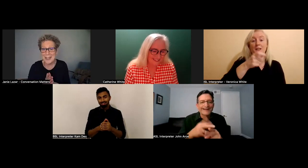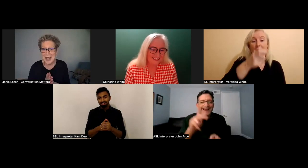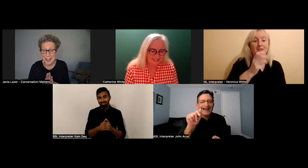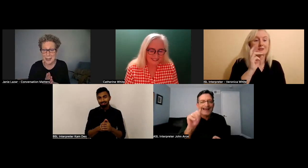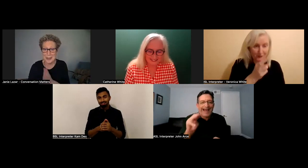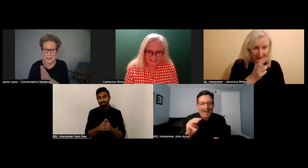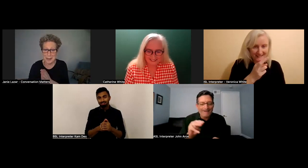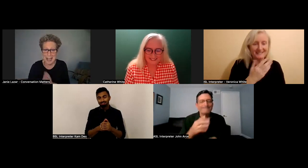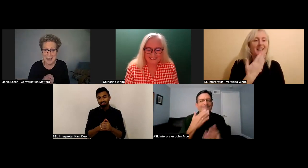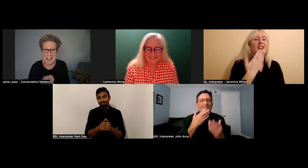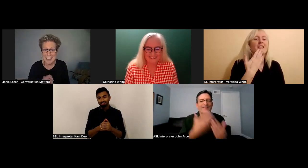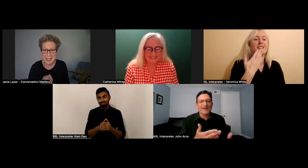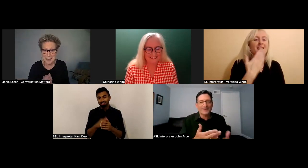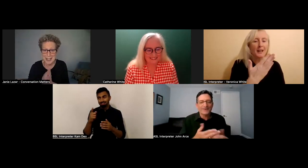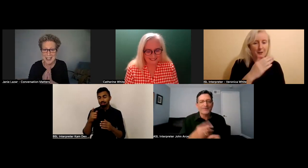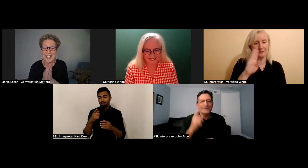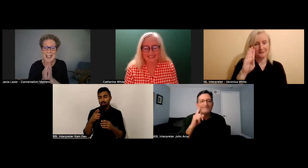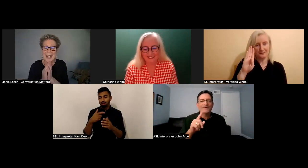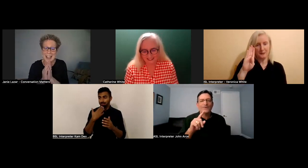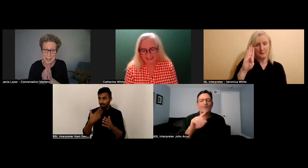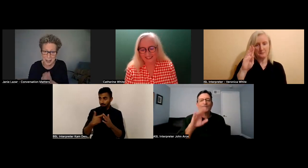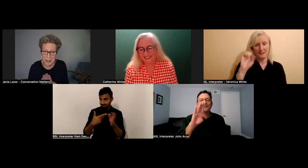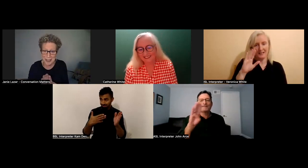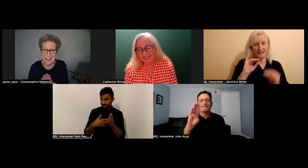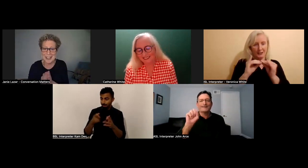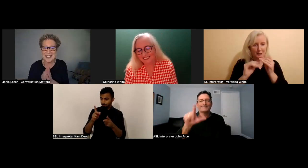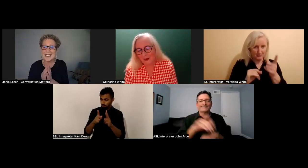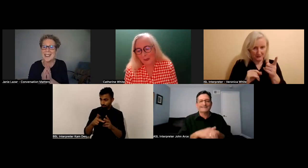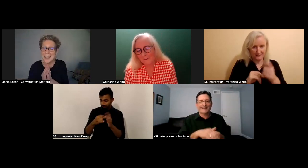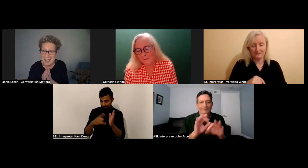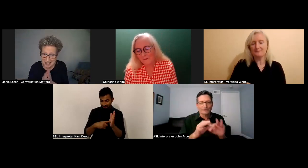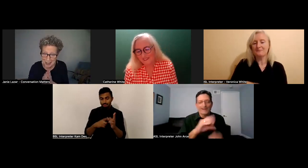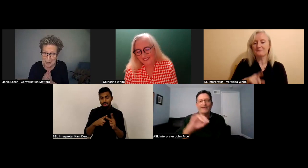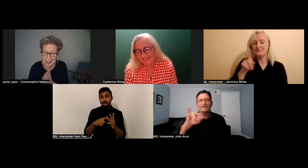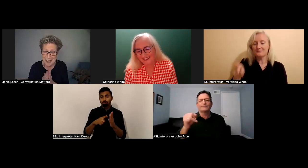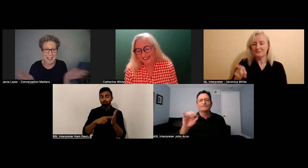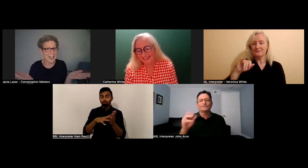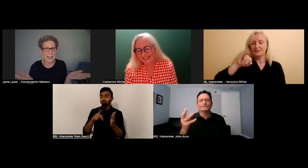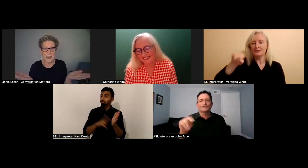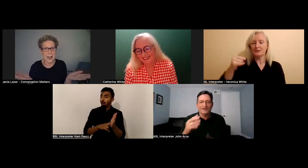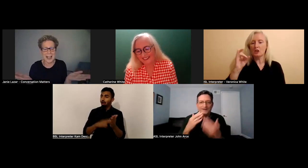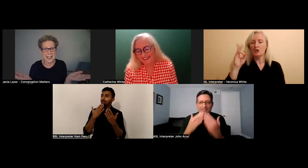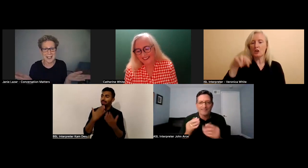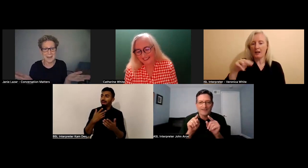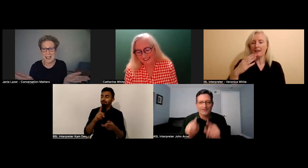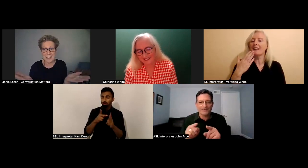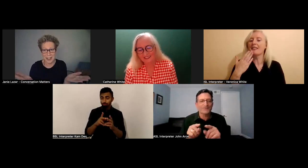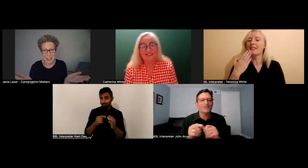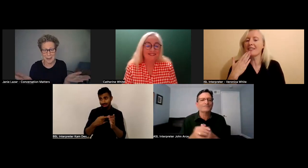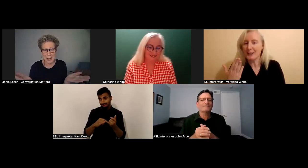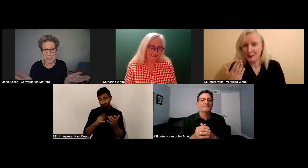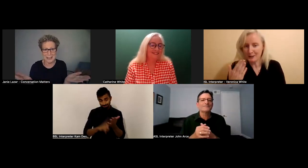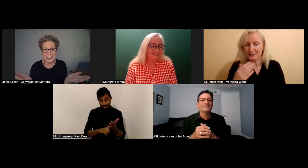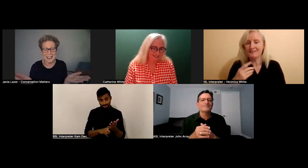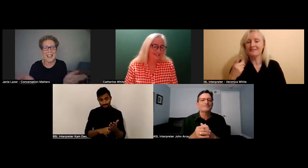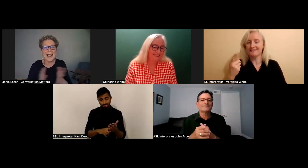Cam, thank you for BSL interpreting. And John, thank you. You've added immense richness